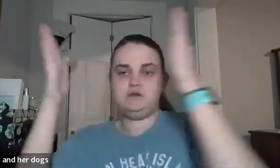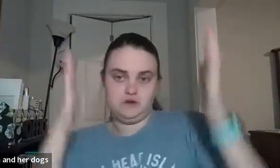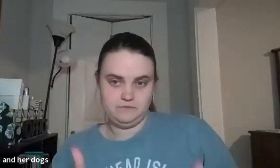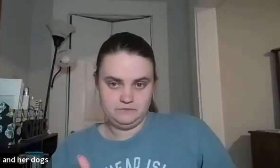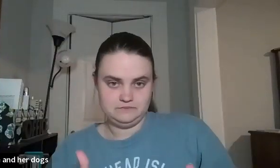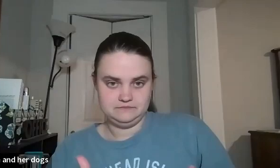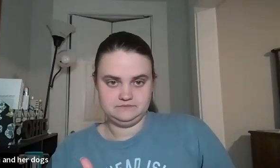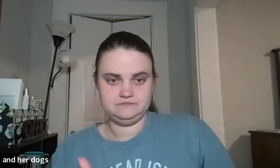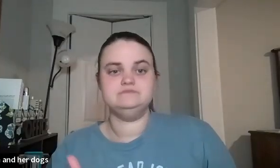singer.